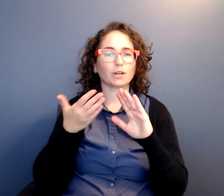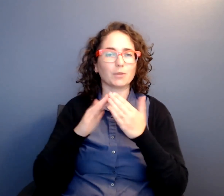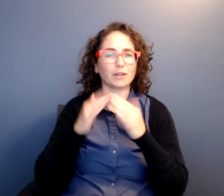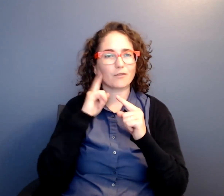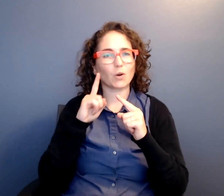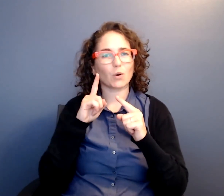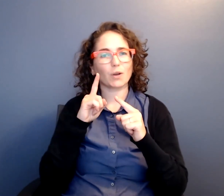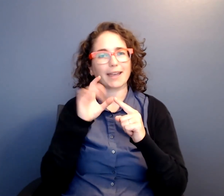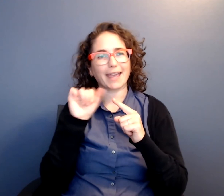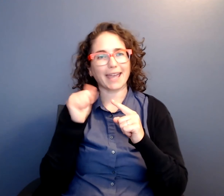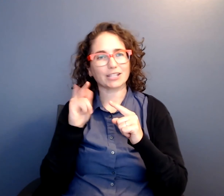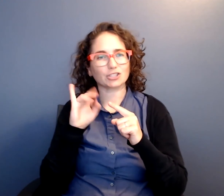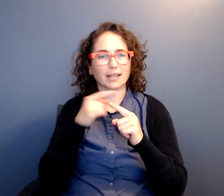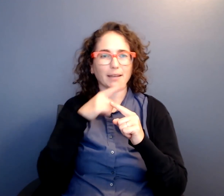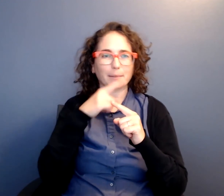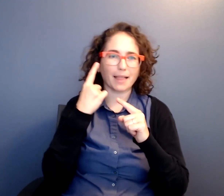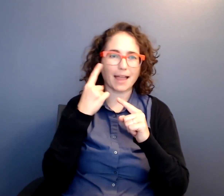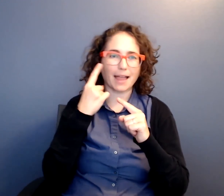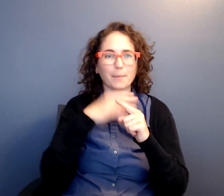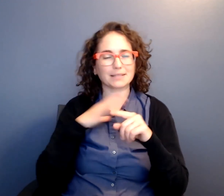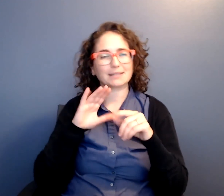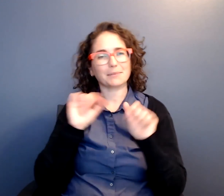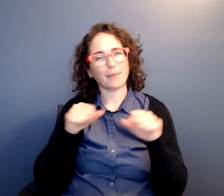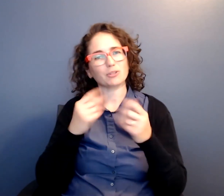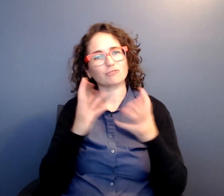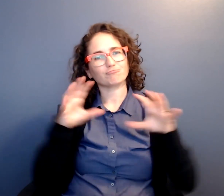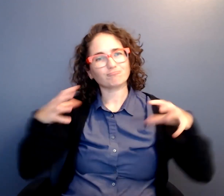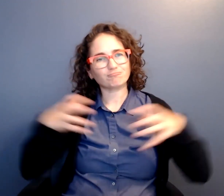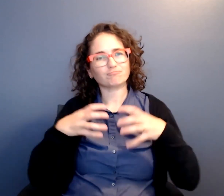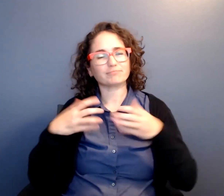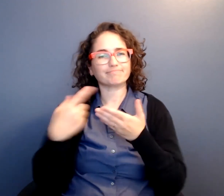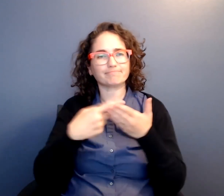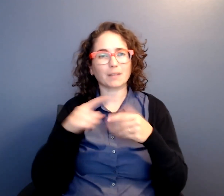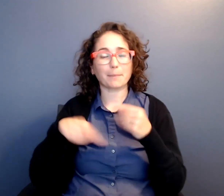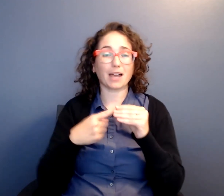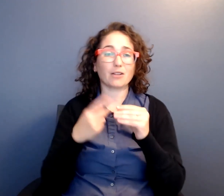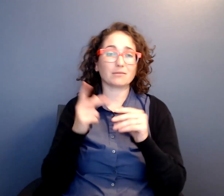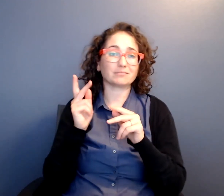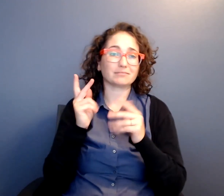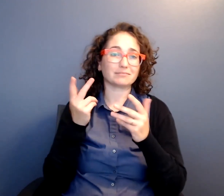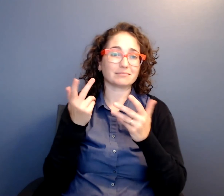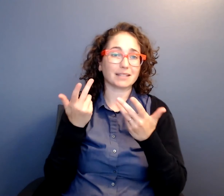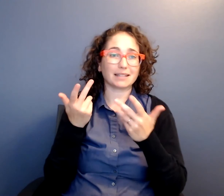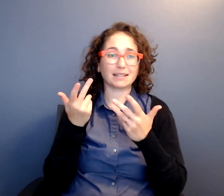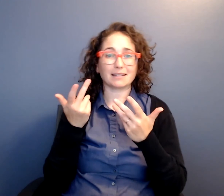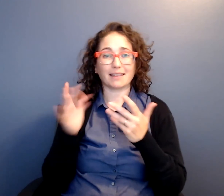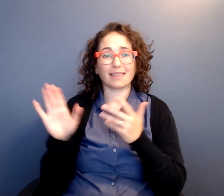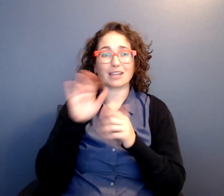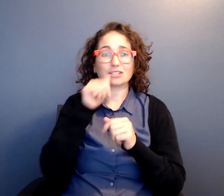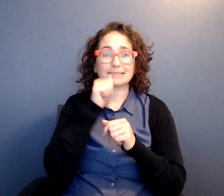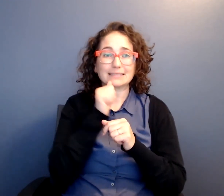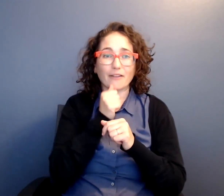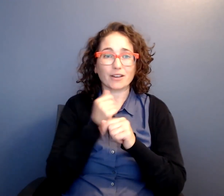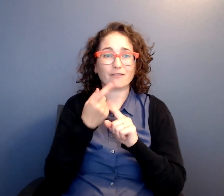come together, to talk, to deal, heal, to share, many of whom were suffering from some severe impacts of